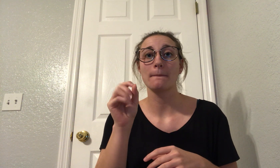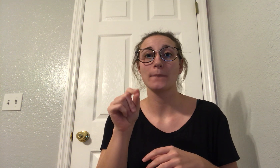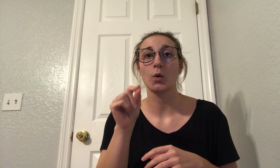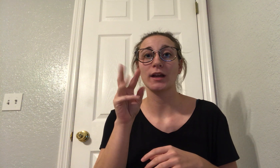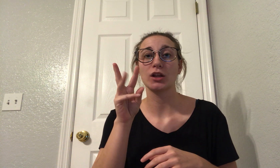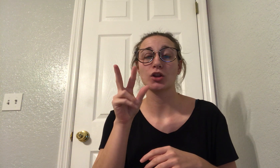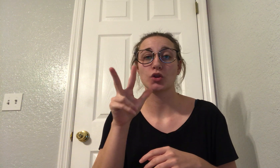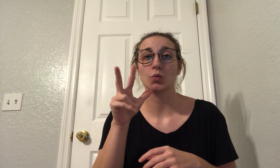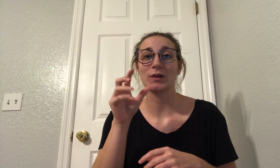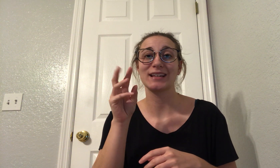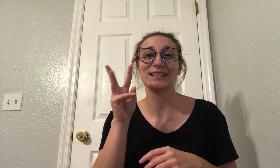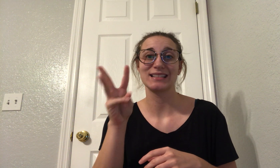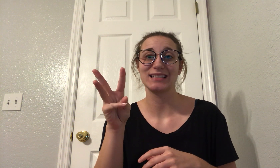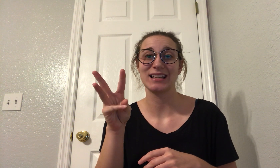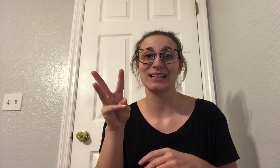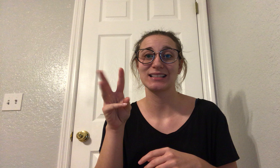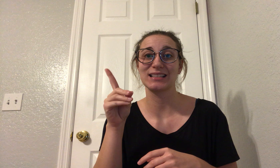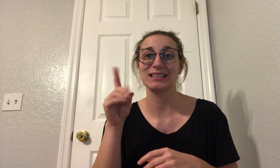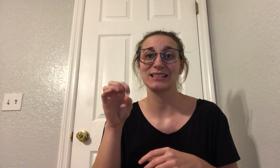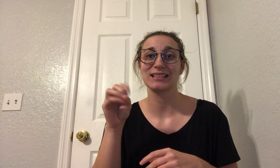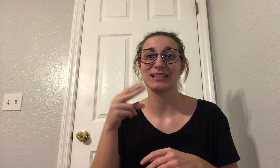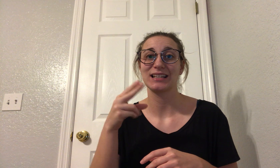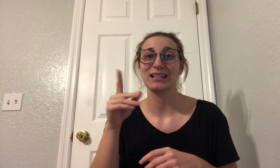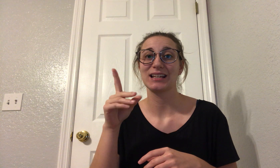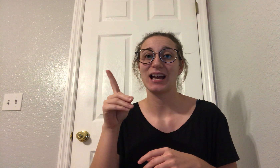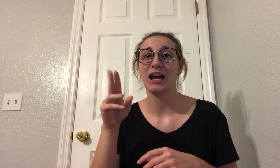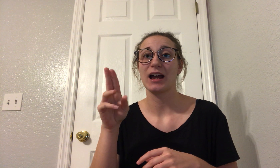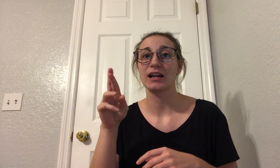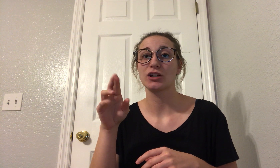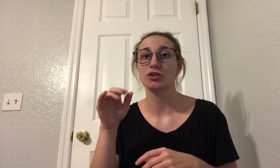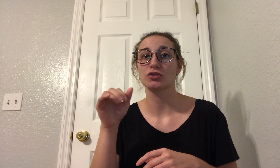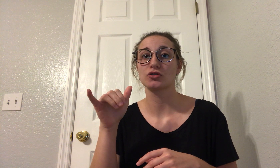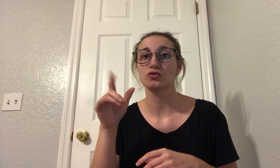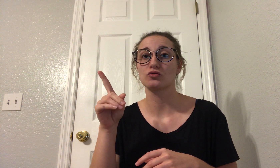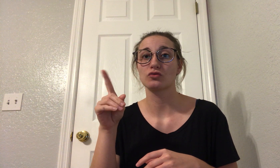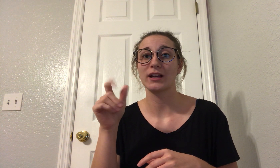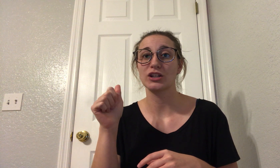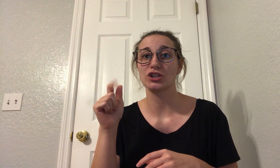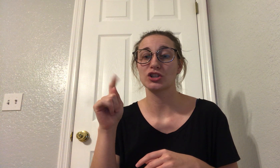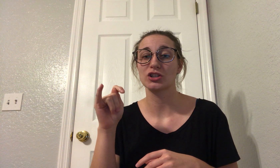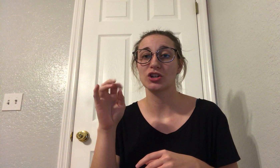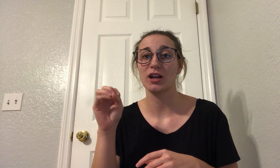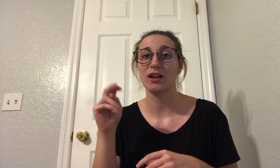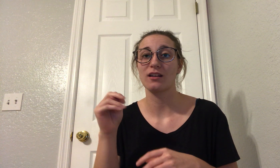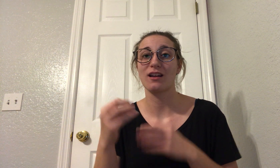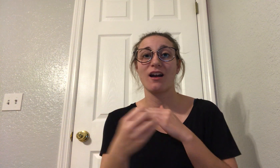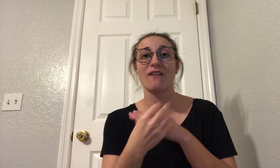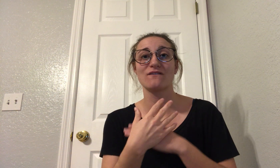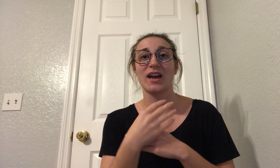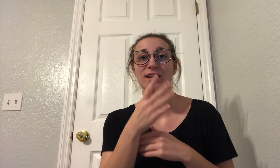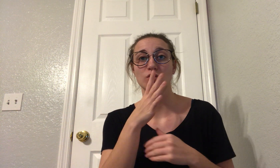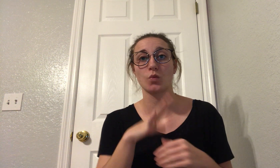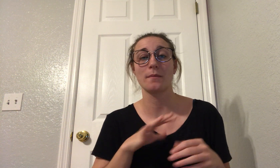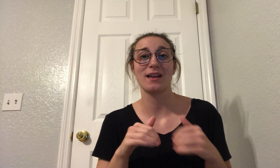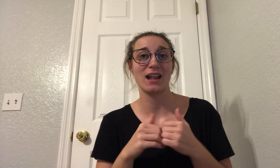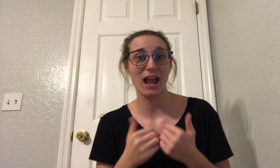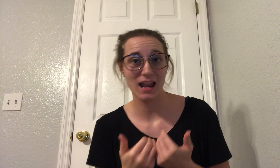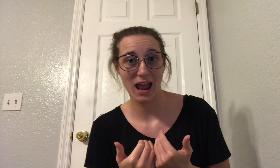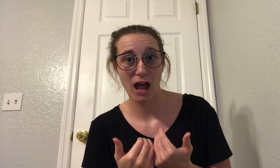1.36% dehydration in females. What did that result in? Degraded mood, increased perception of task difficulty, lower concentration,